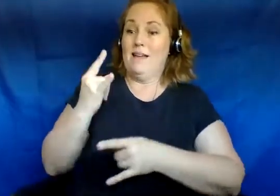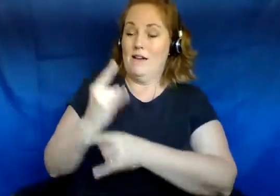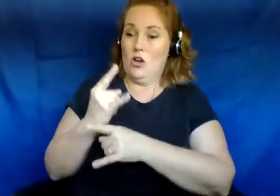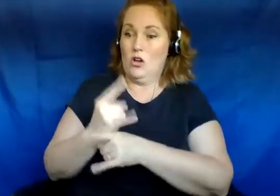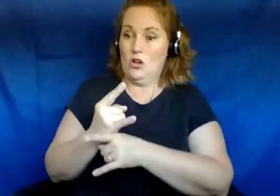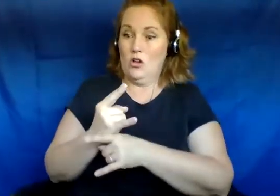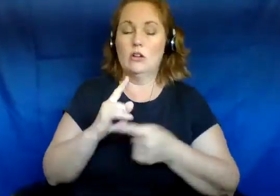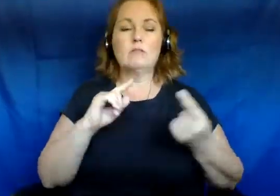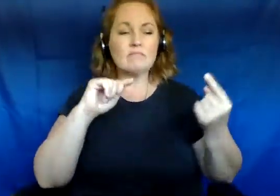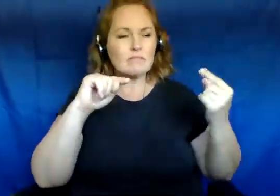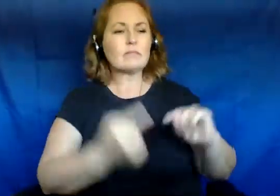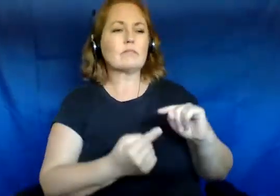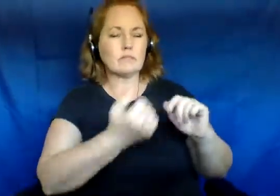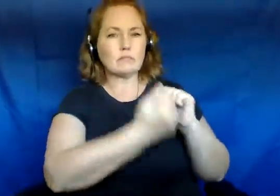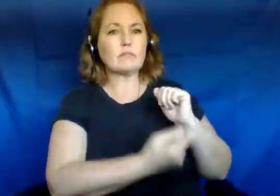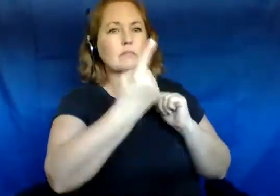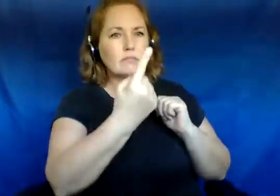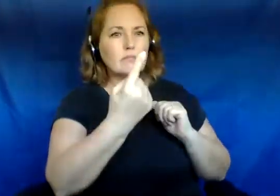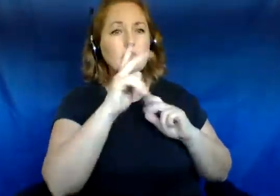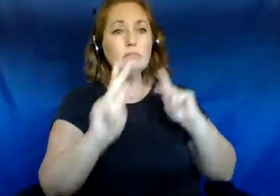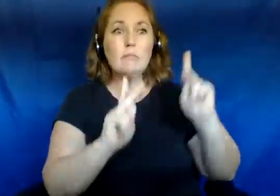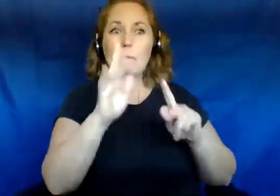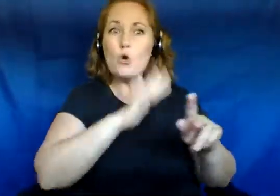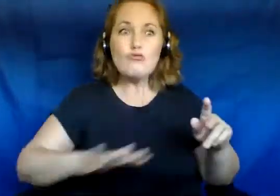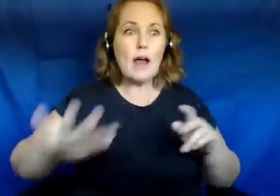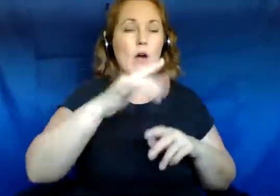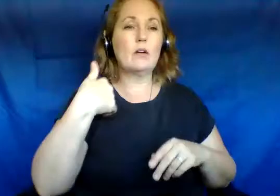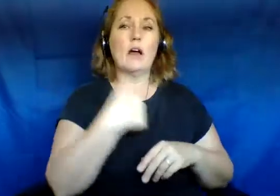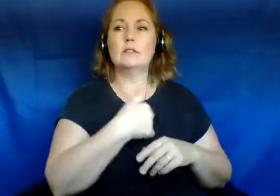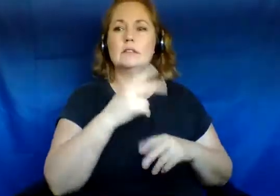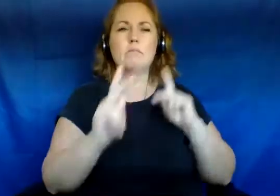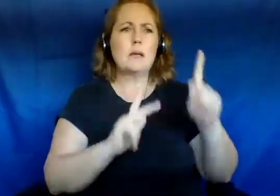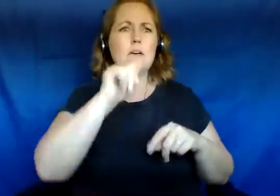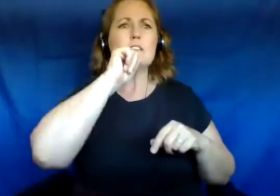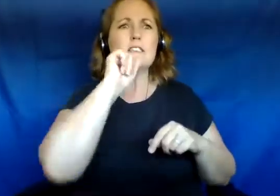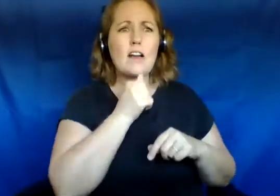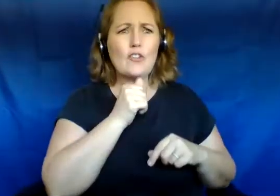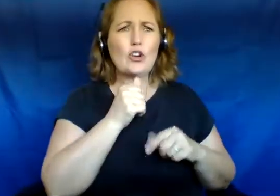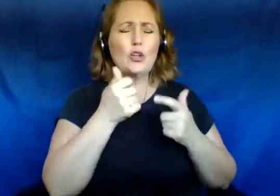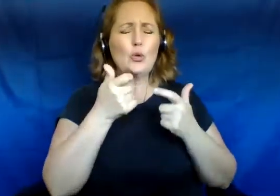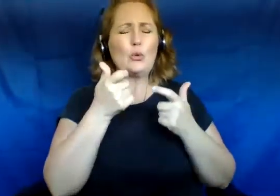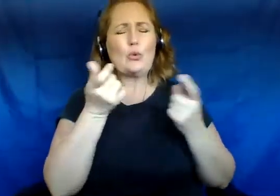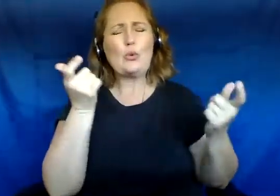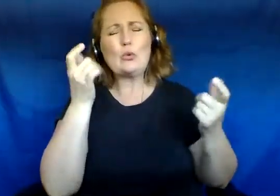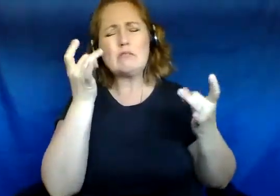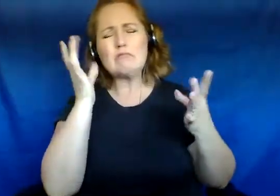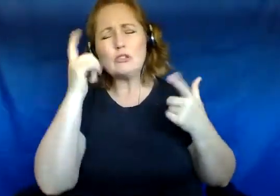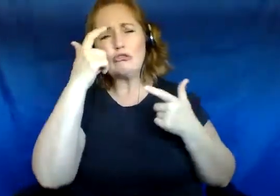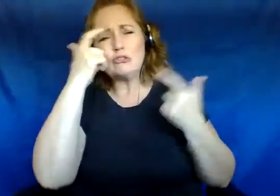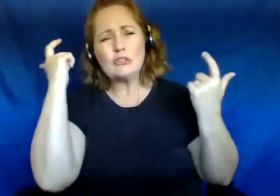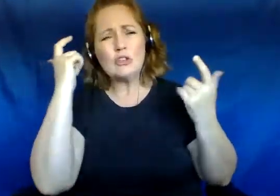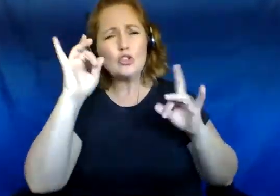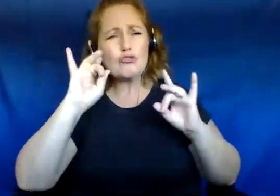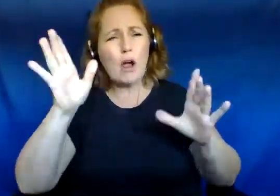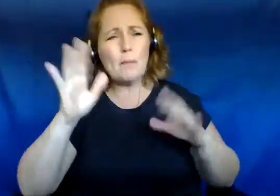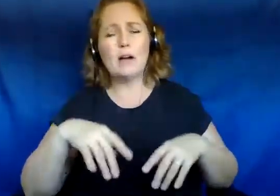it has hurt everybody, people around us. People have suffered huge trauma, huge